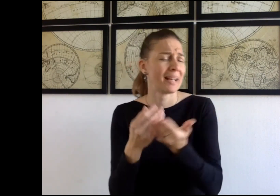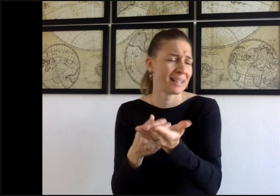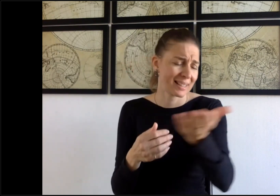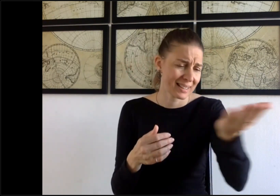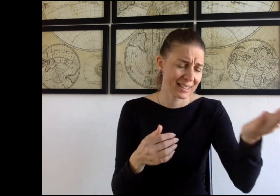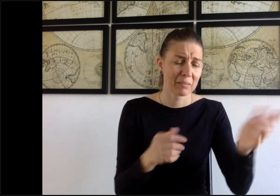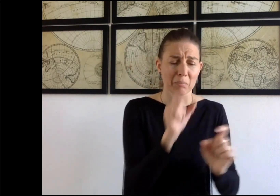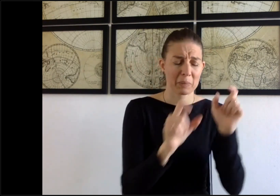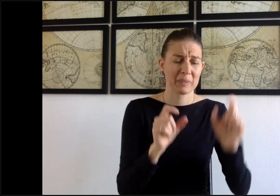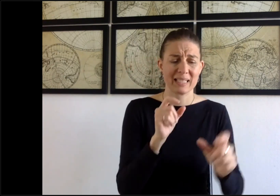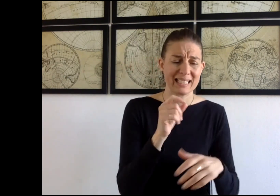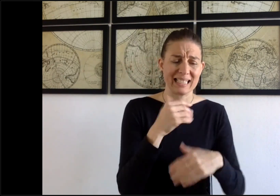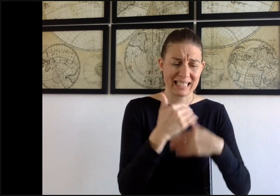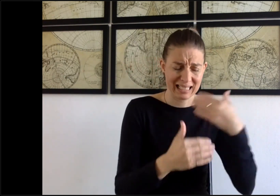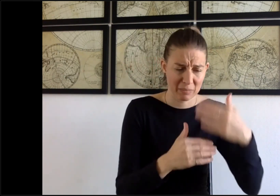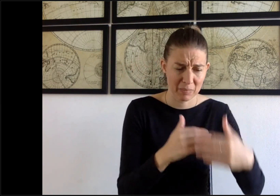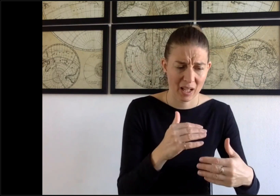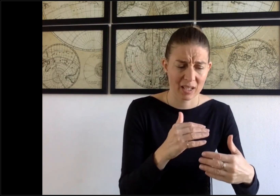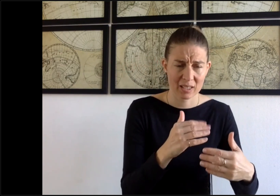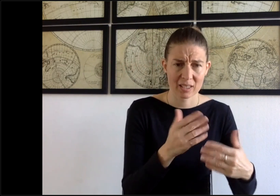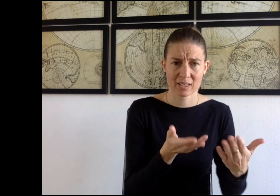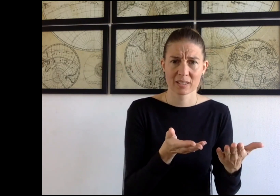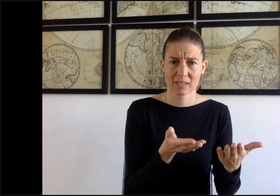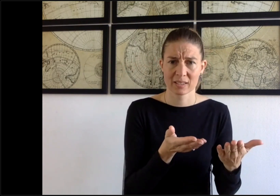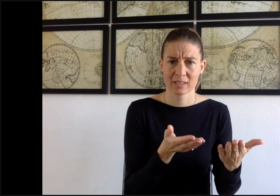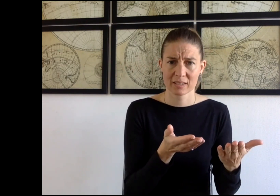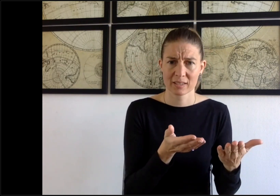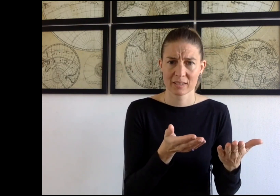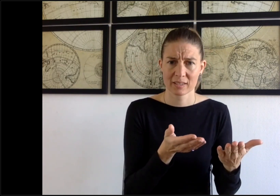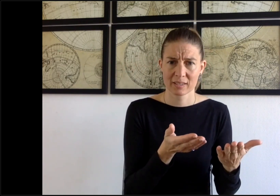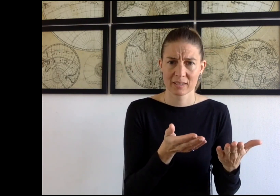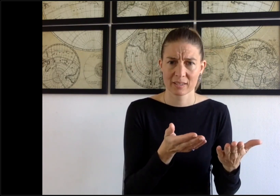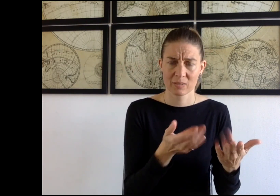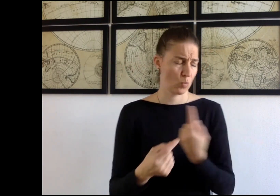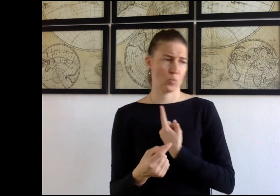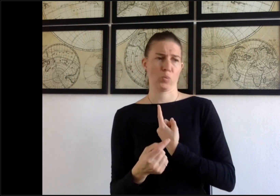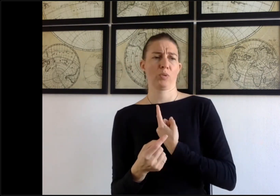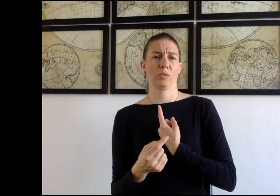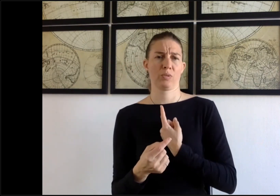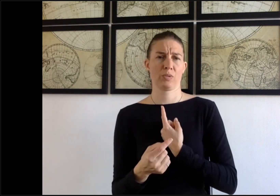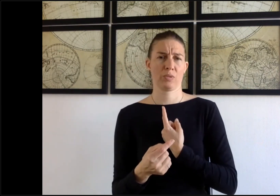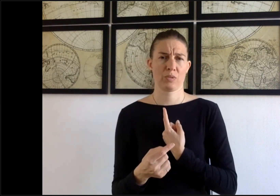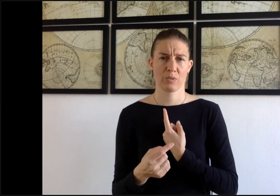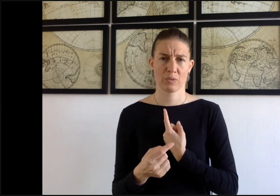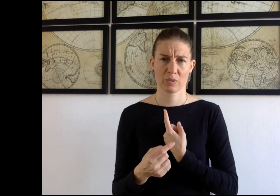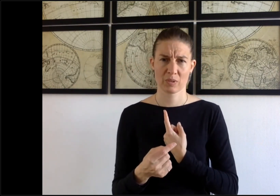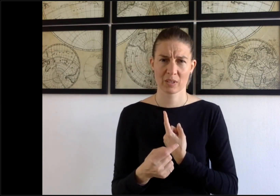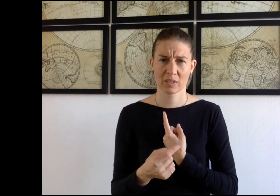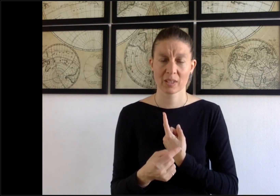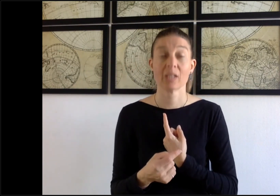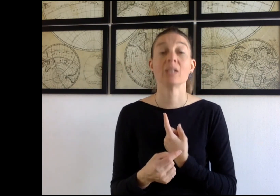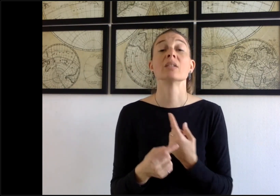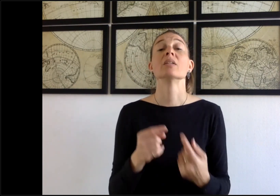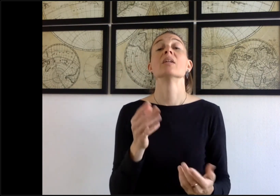the moment there is going to be, as EDF president request, a disability